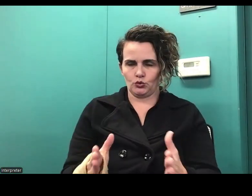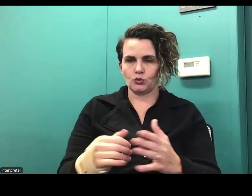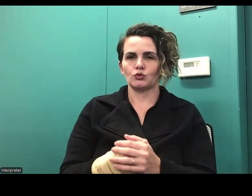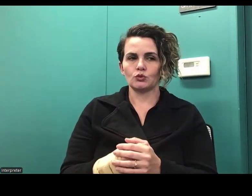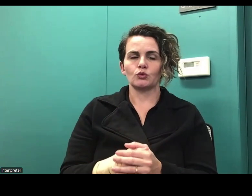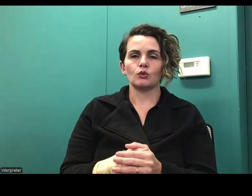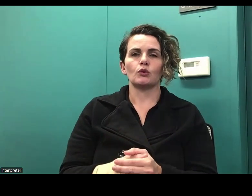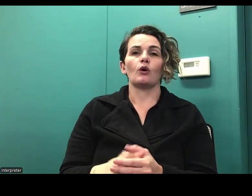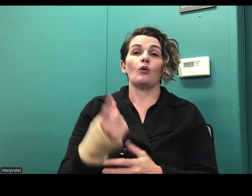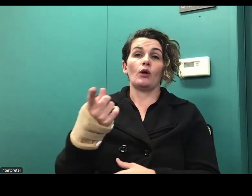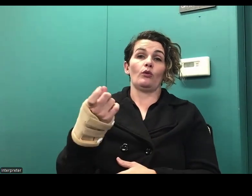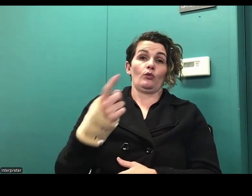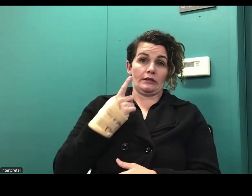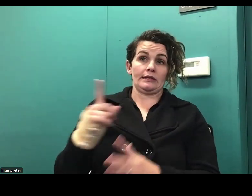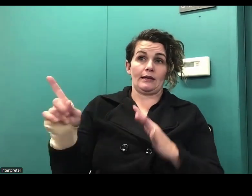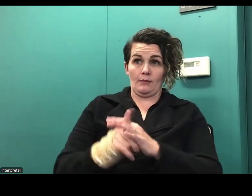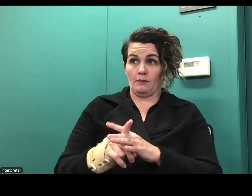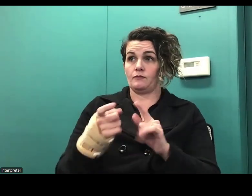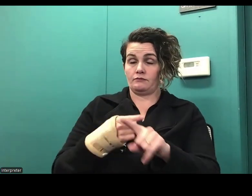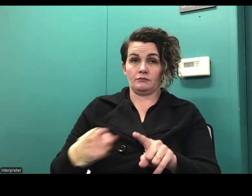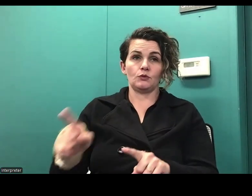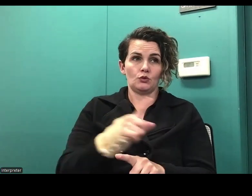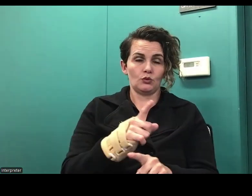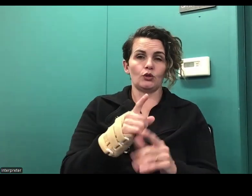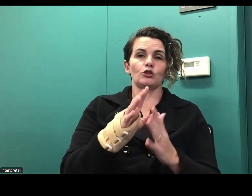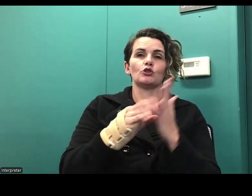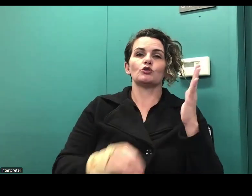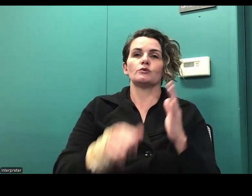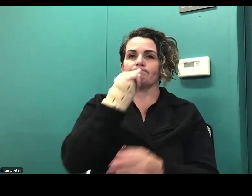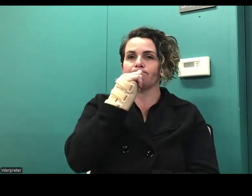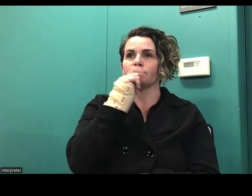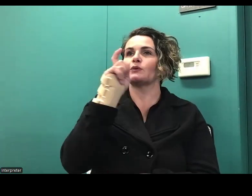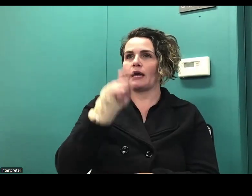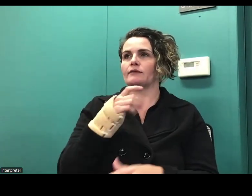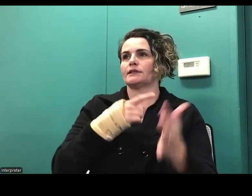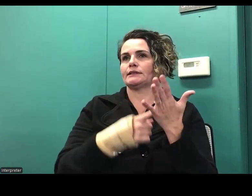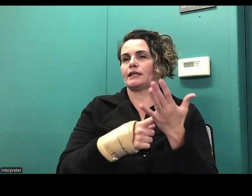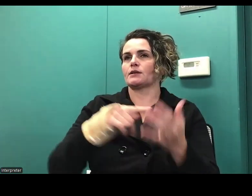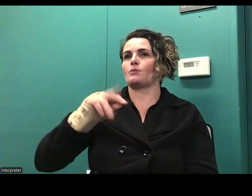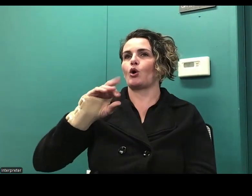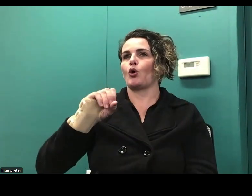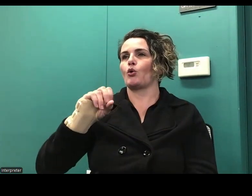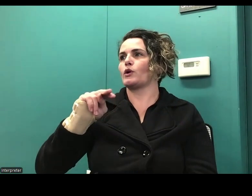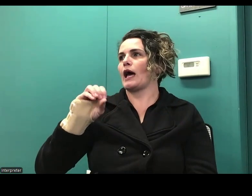the student confidentiality piece. So I have to cover pronouns.